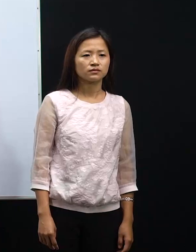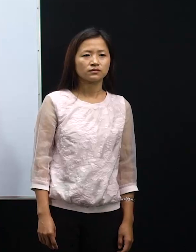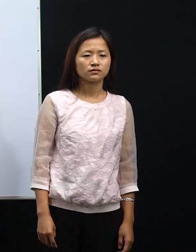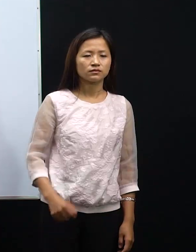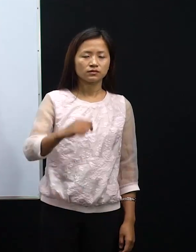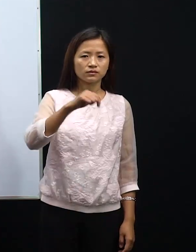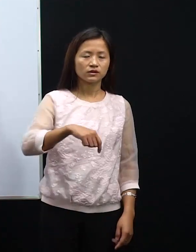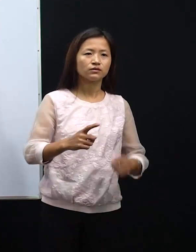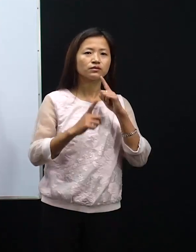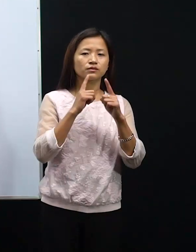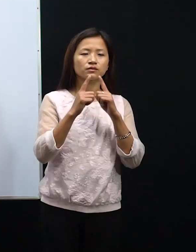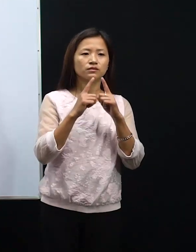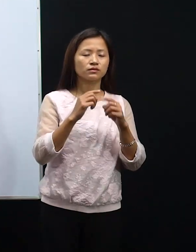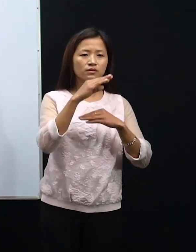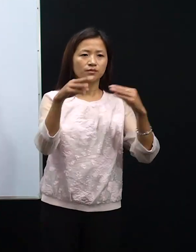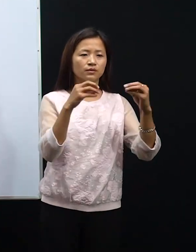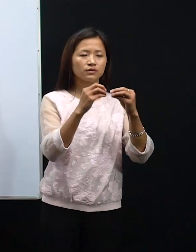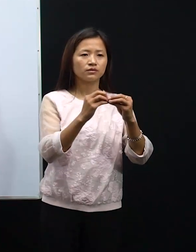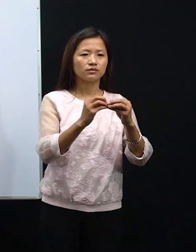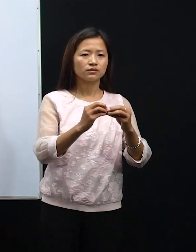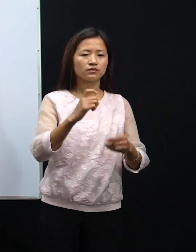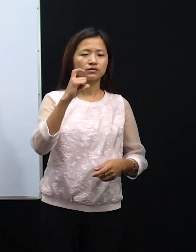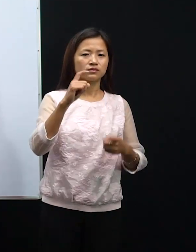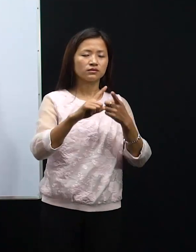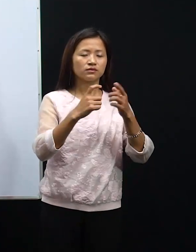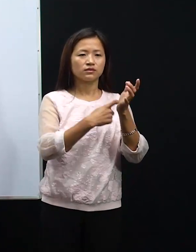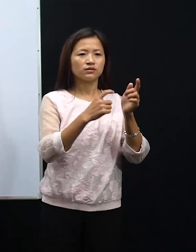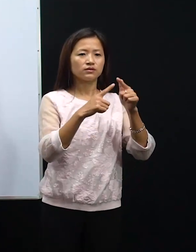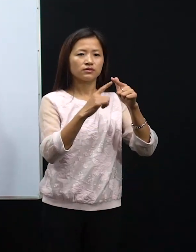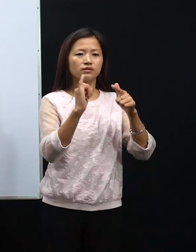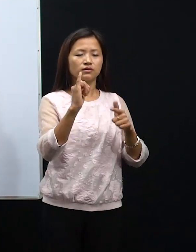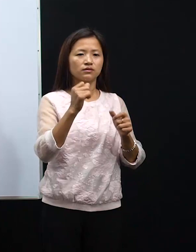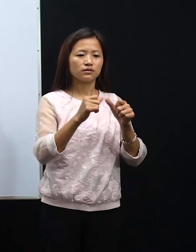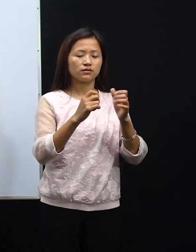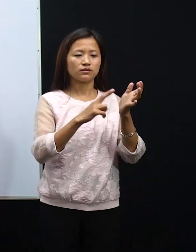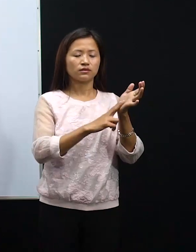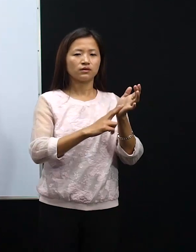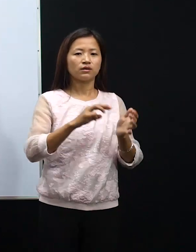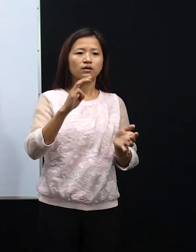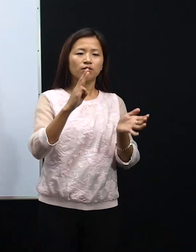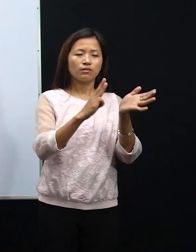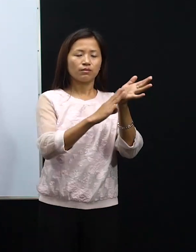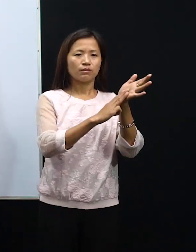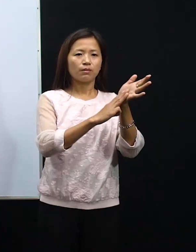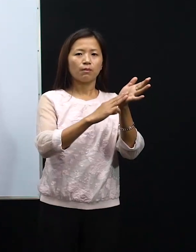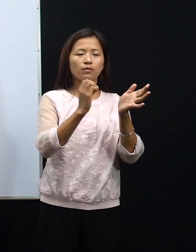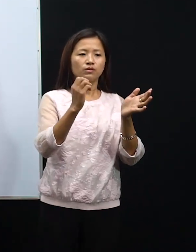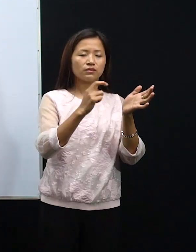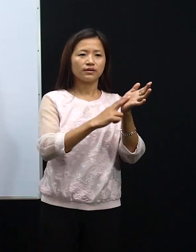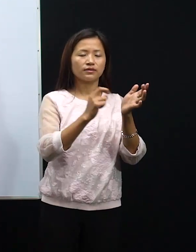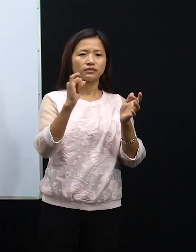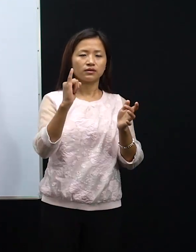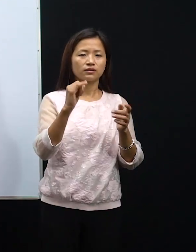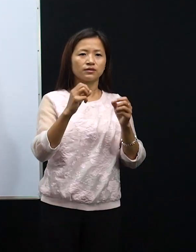Now we'll be talking about certain terms called such as monomials,